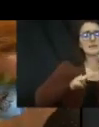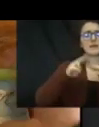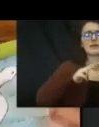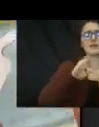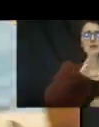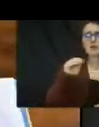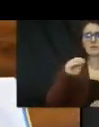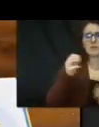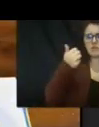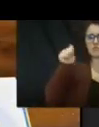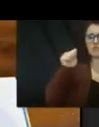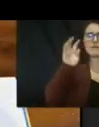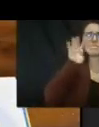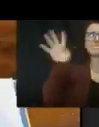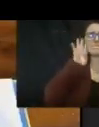on harmful plastics.